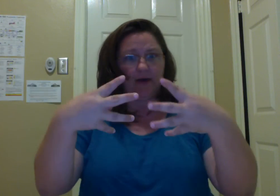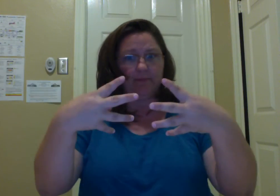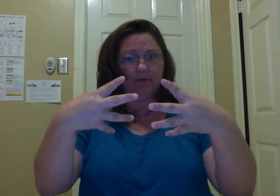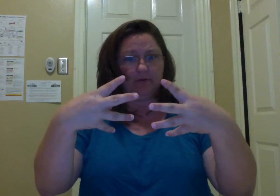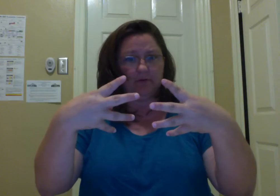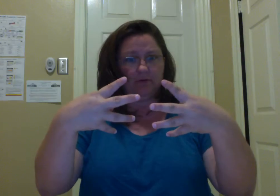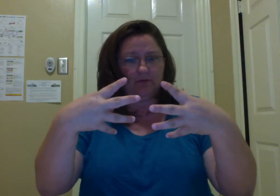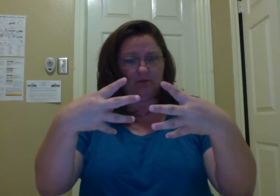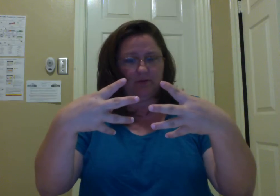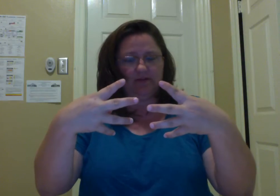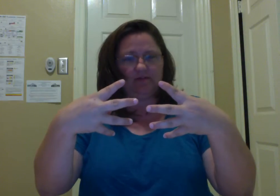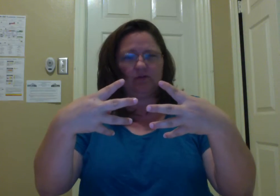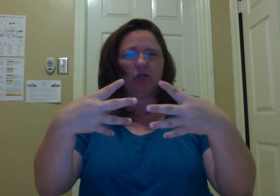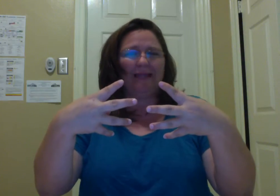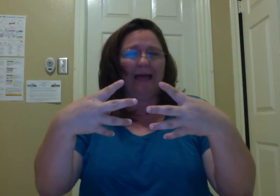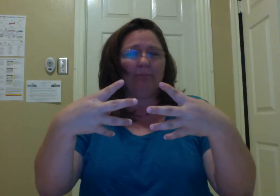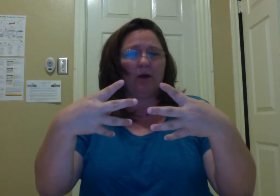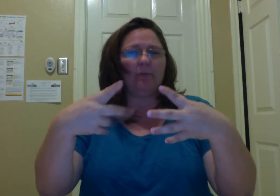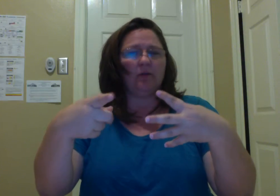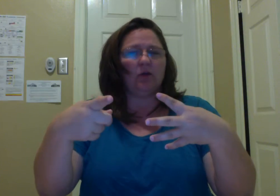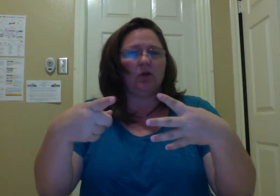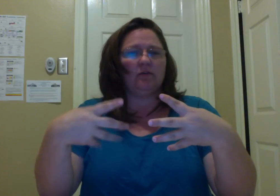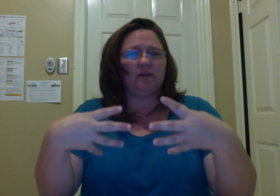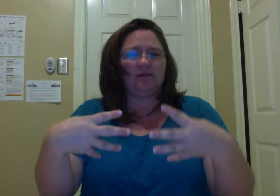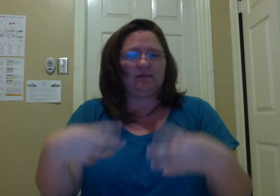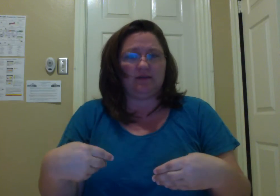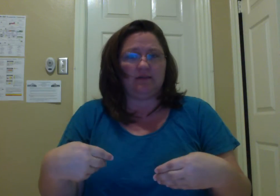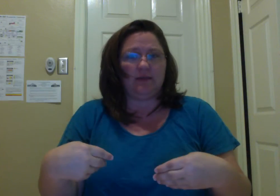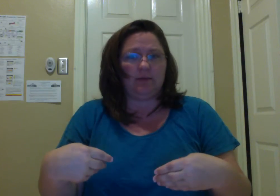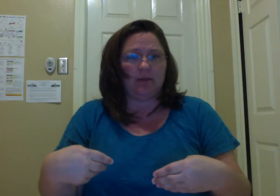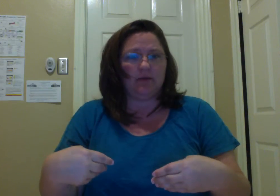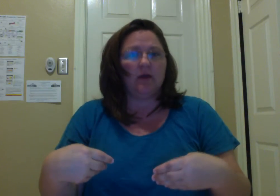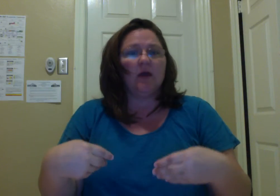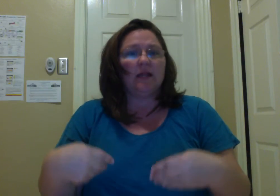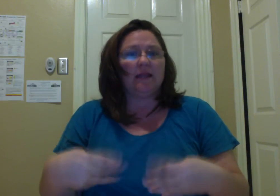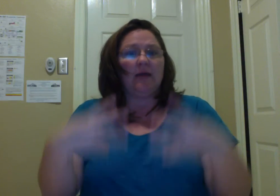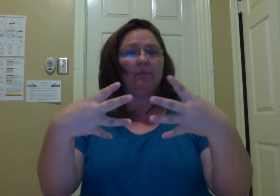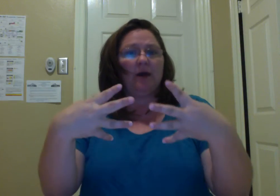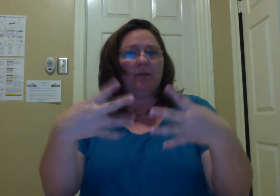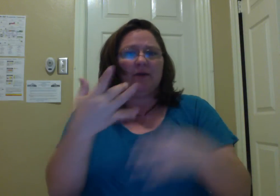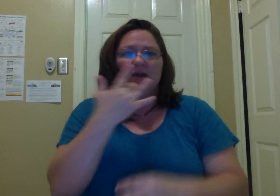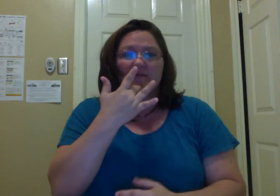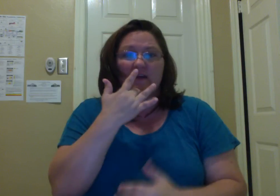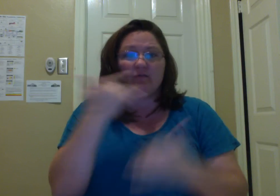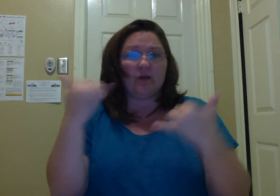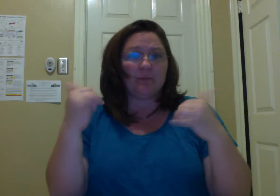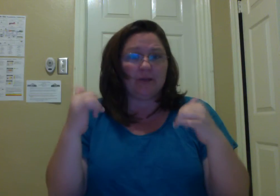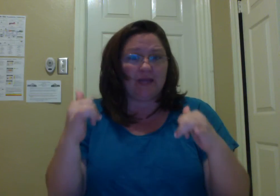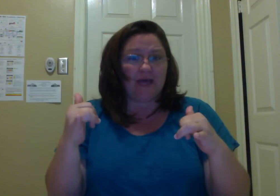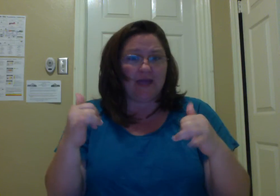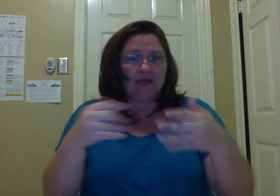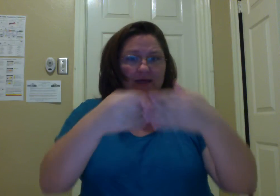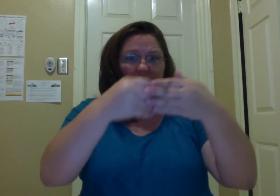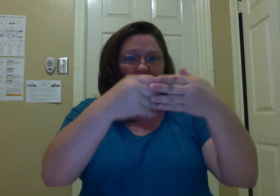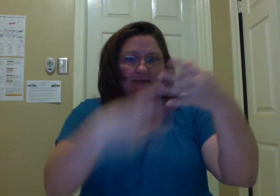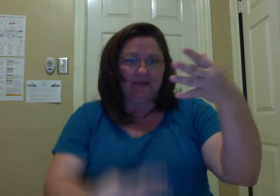up. This is called line pop on the gloss that I sent. It has line pop. Line pop, favorite play